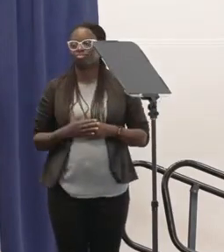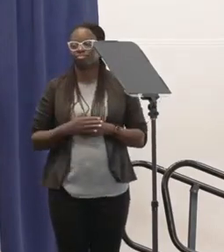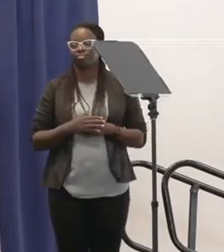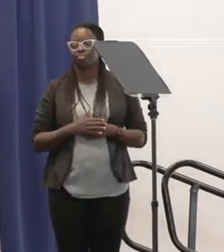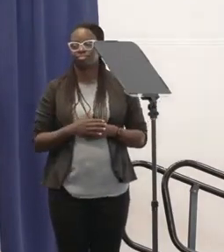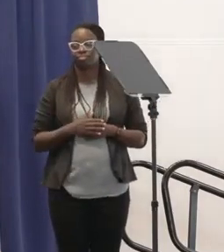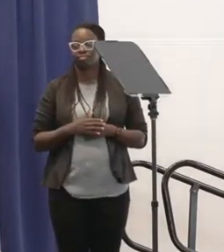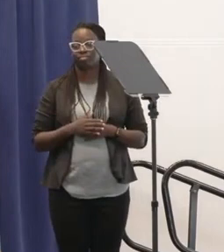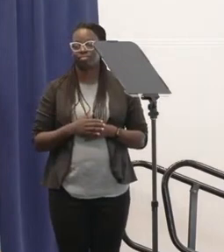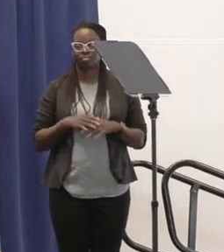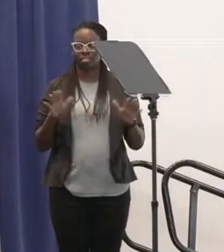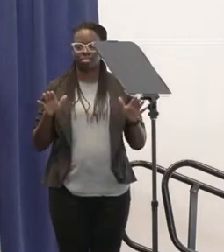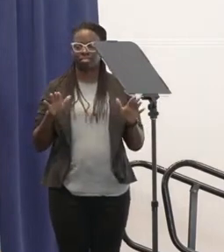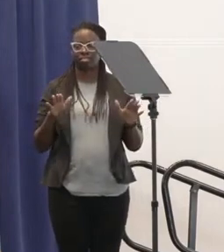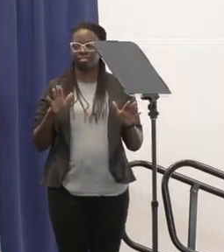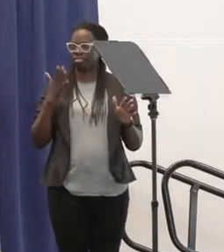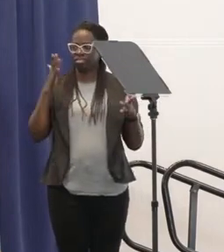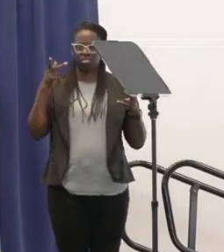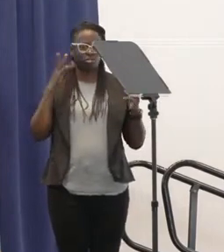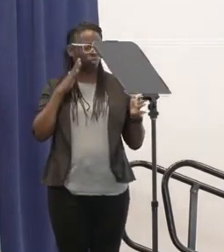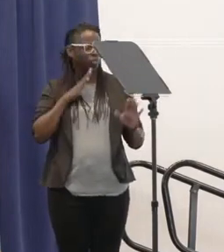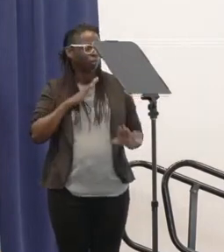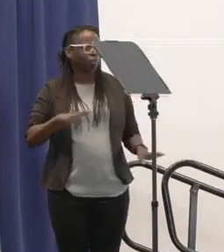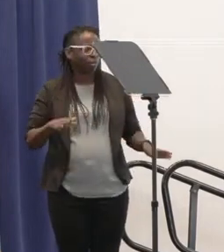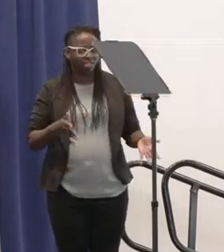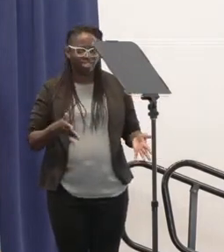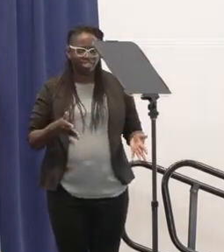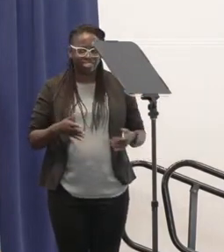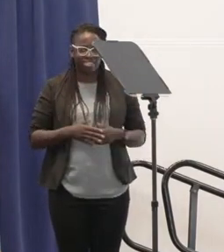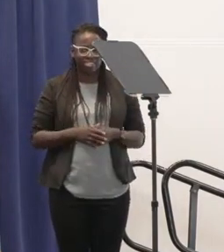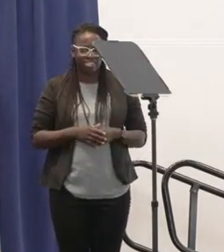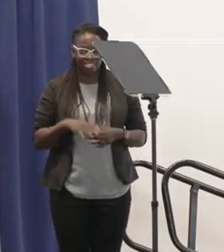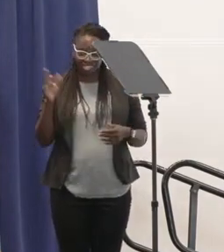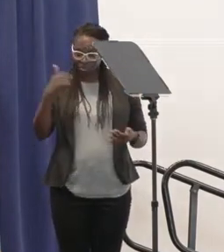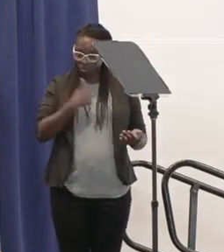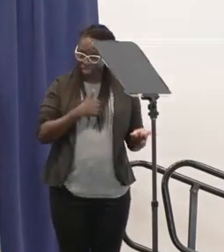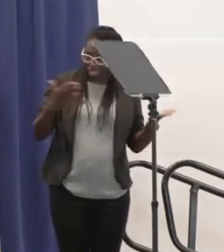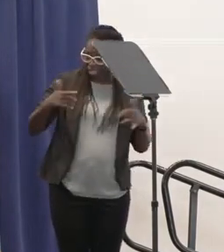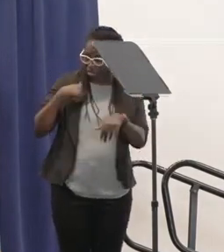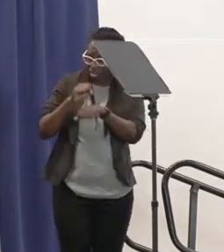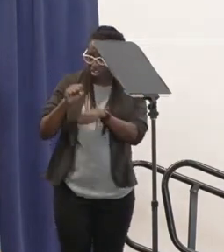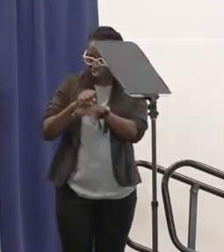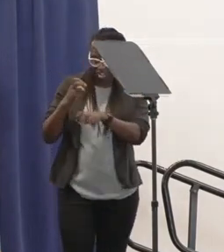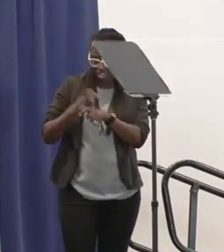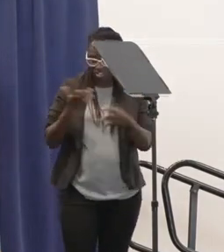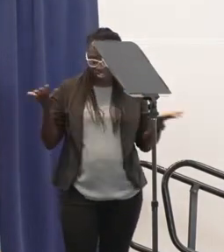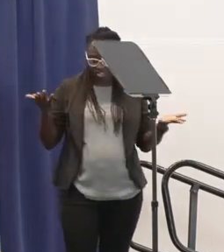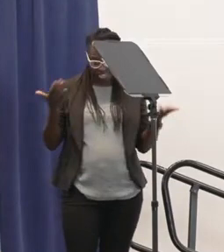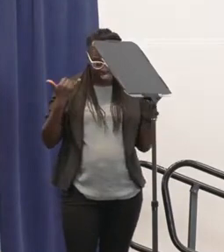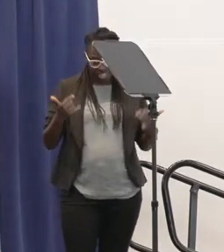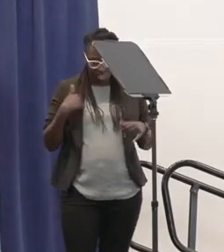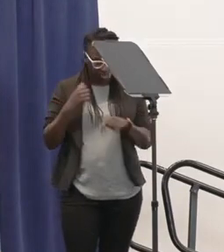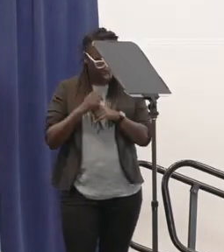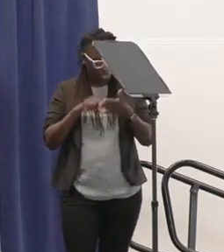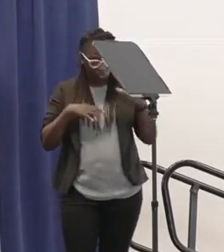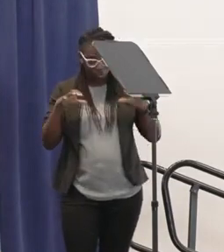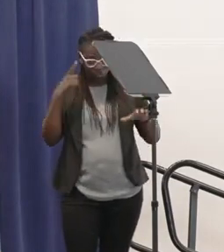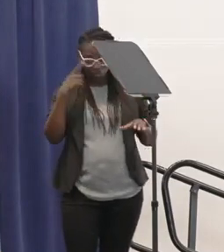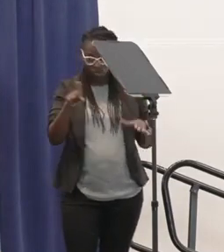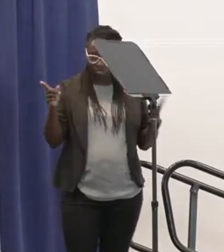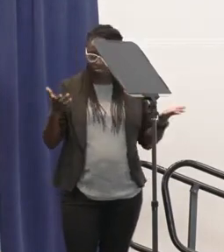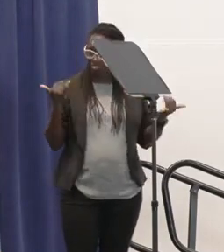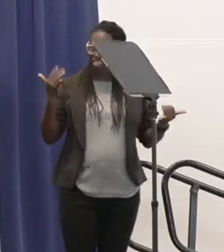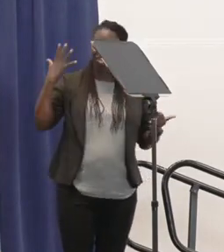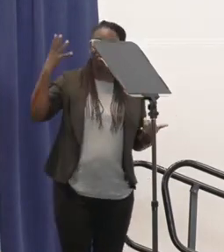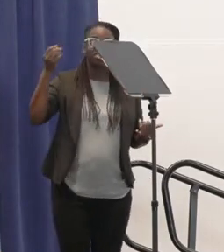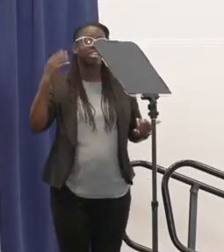Okay. We're here to get things done. We have work to do. It's beautiful outside. We're at a beautiful campus with a